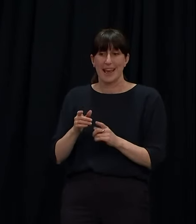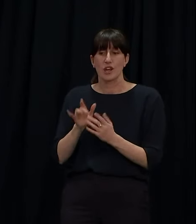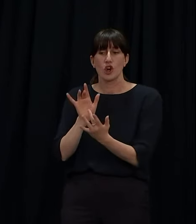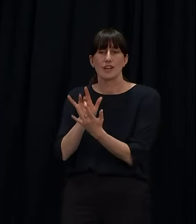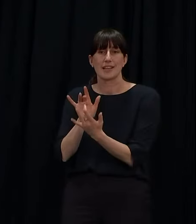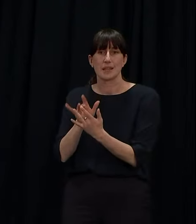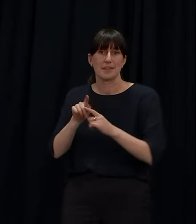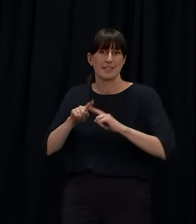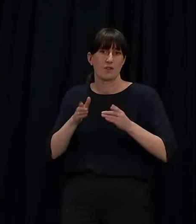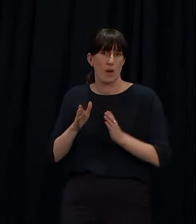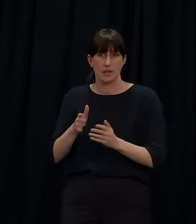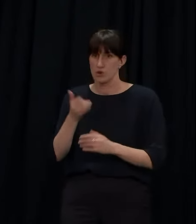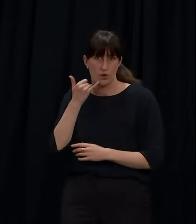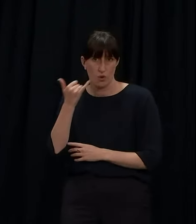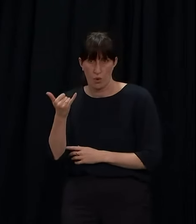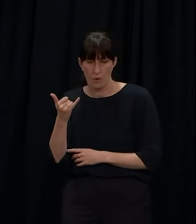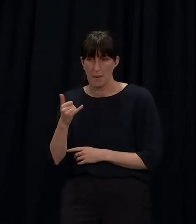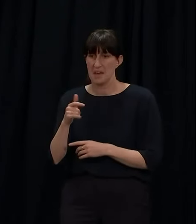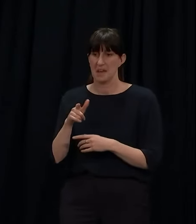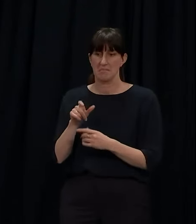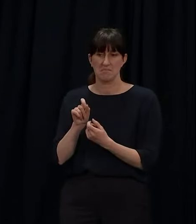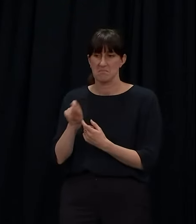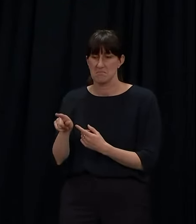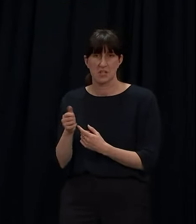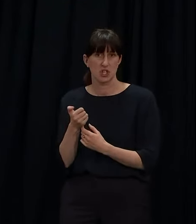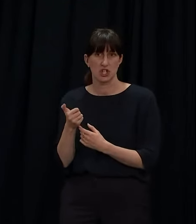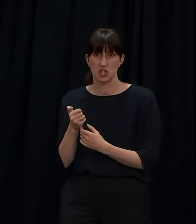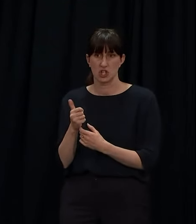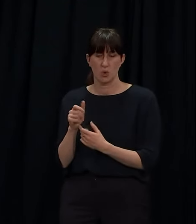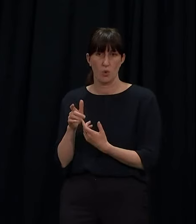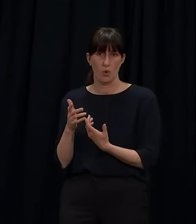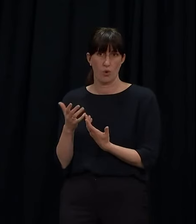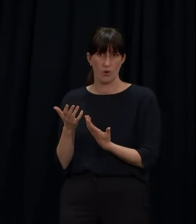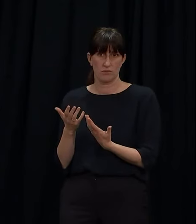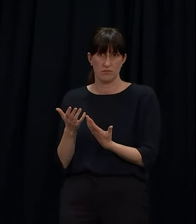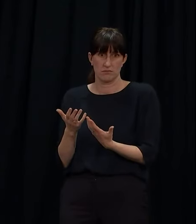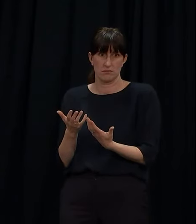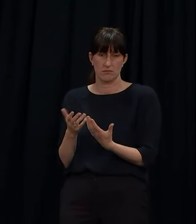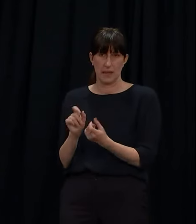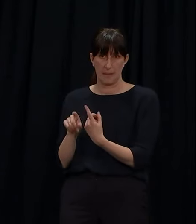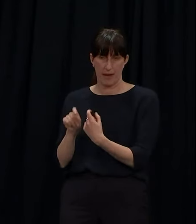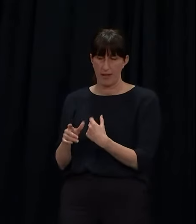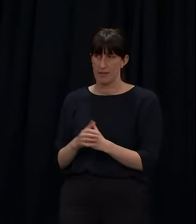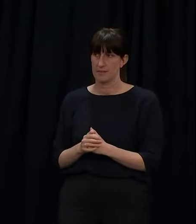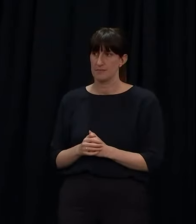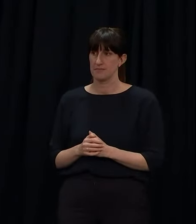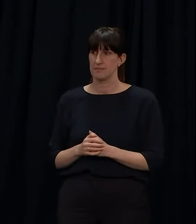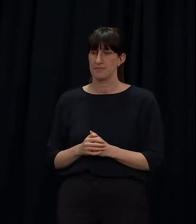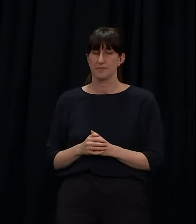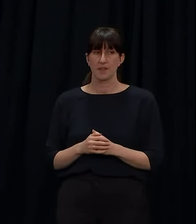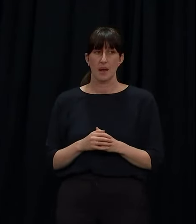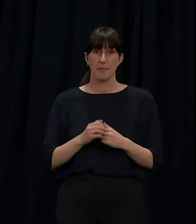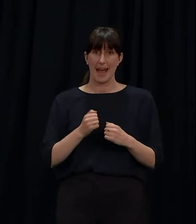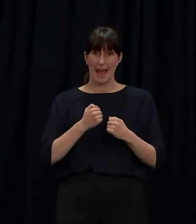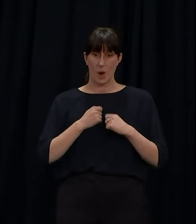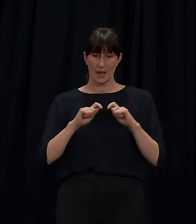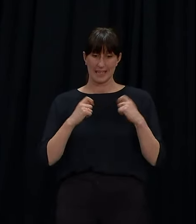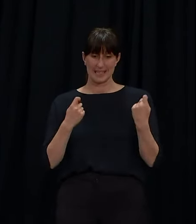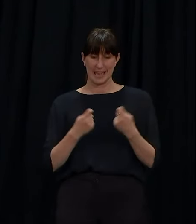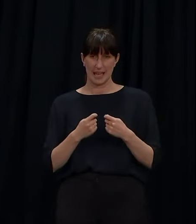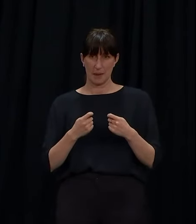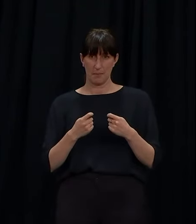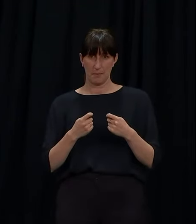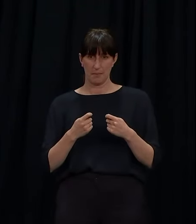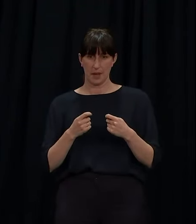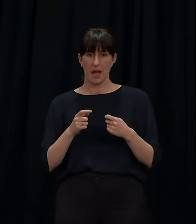necessarily a phone call. Keep in mind the practice of our call centre and our contact tracing callers has been to